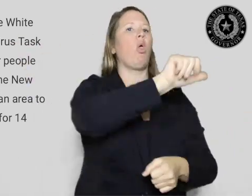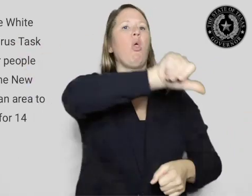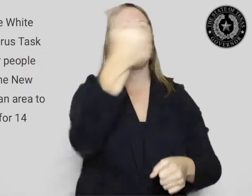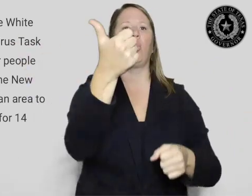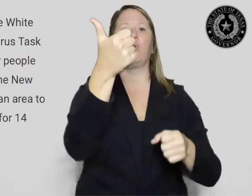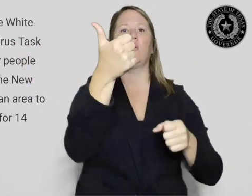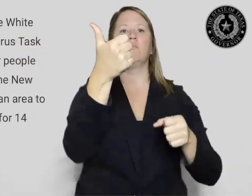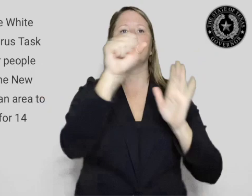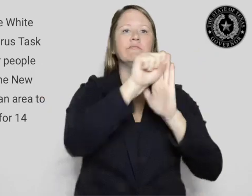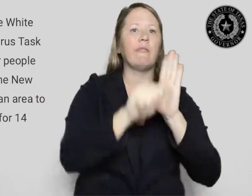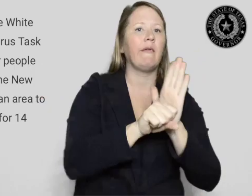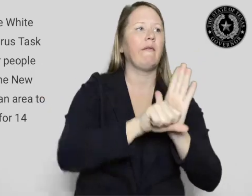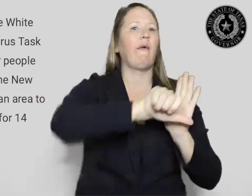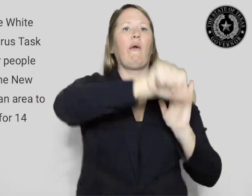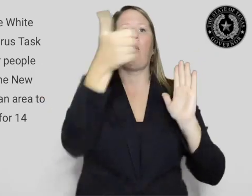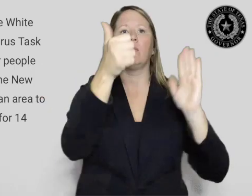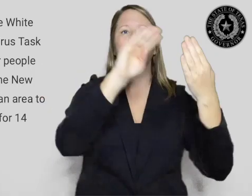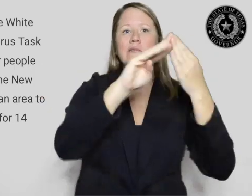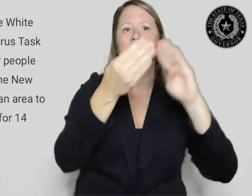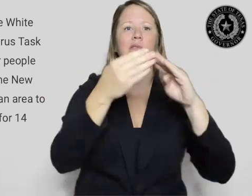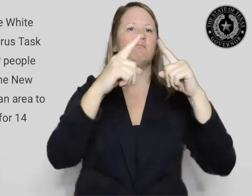and